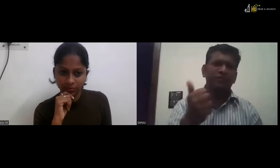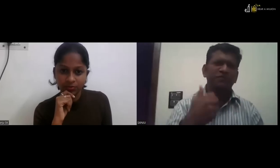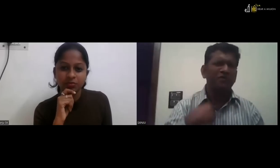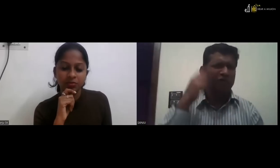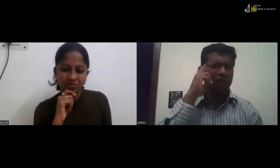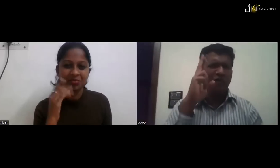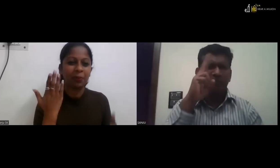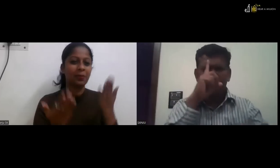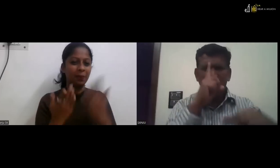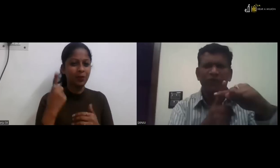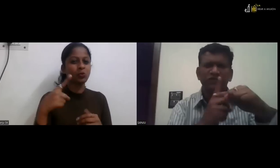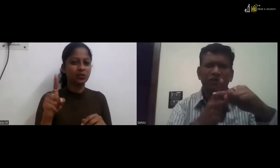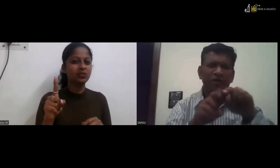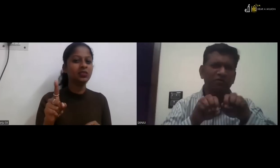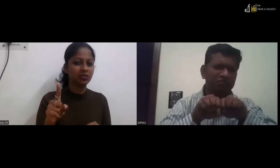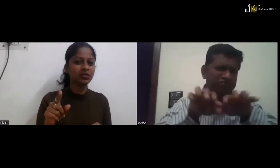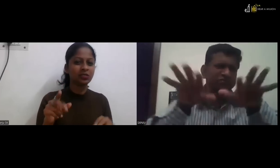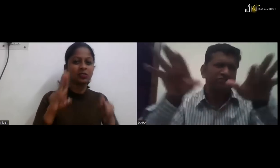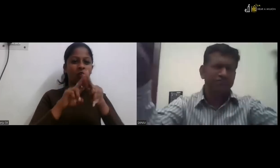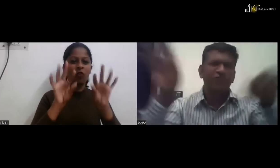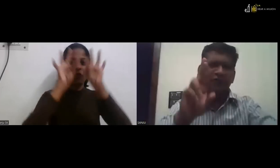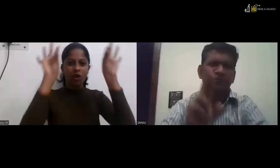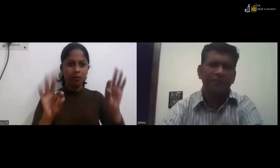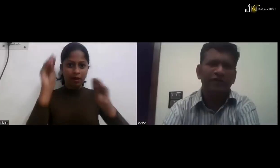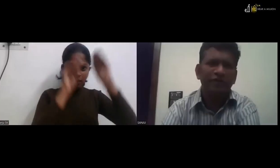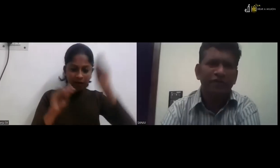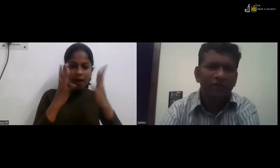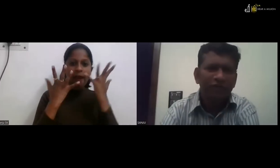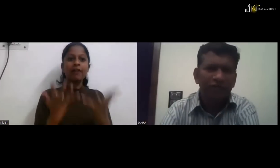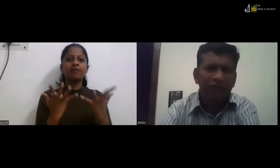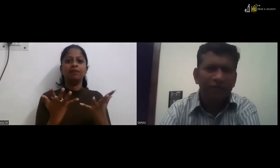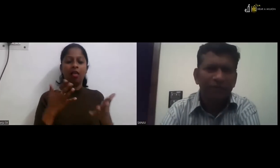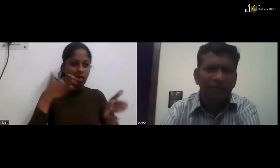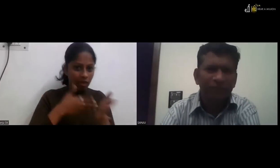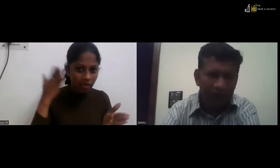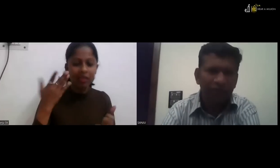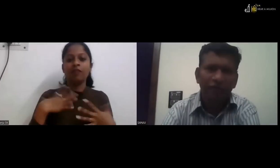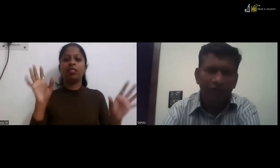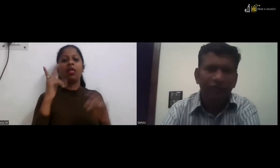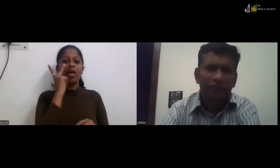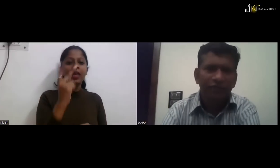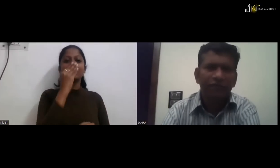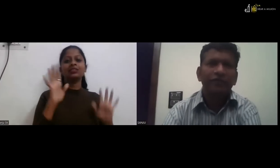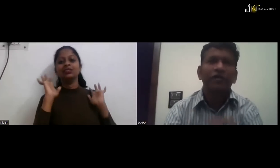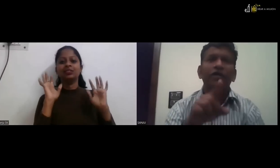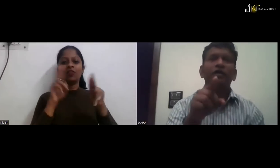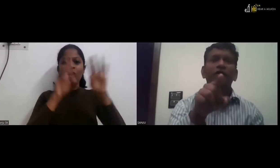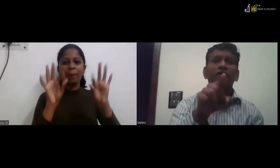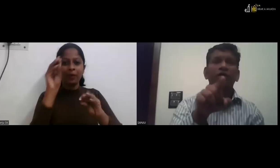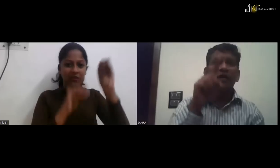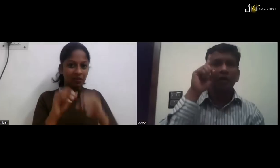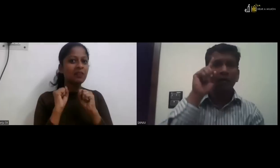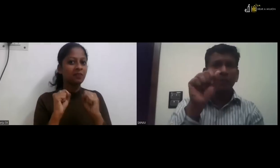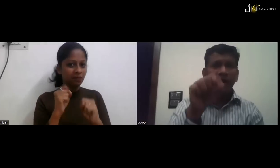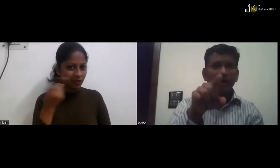temple or anywhere, you can share this information and circulate everywhere around the people. Okay, so there are like